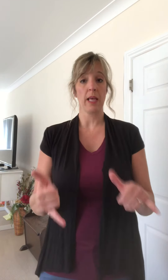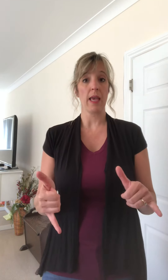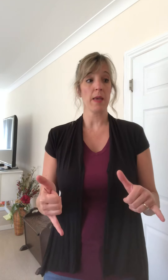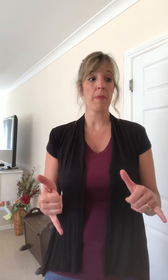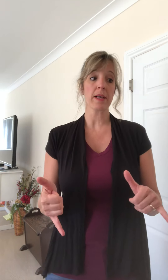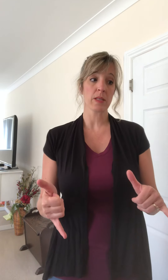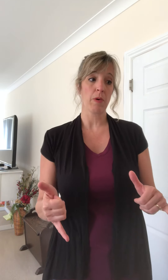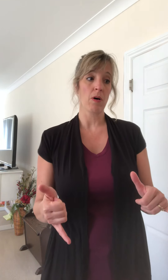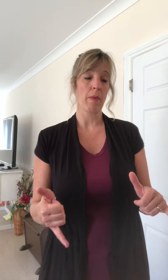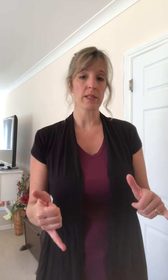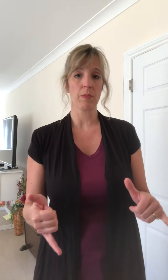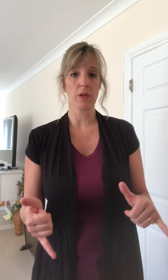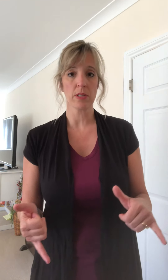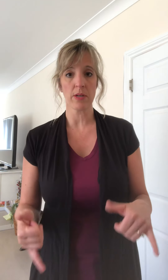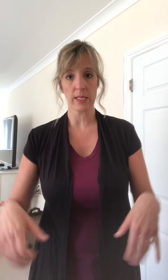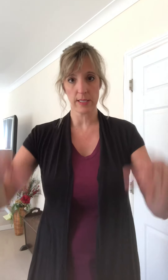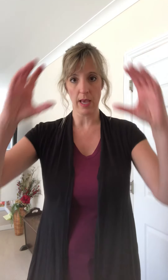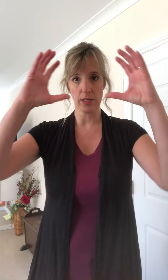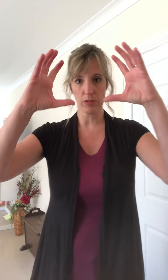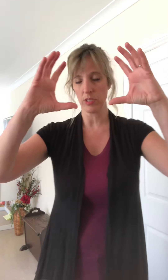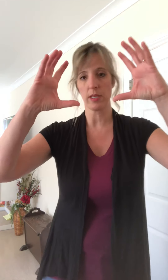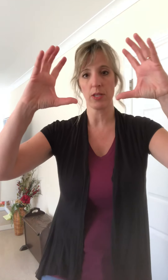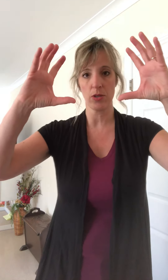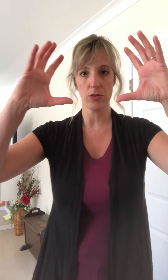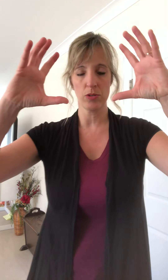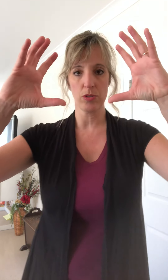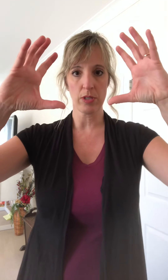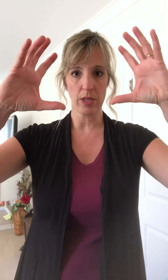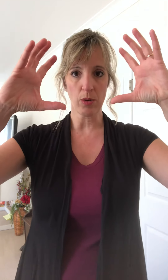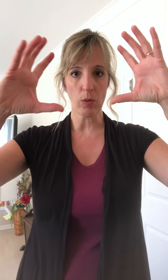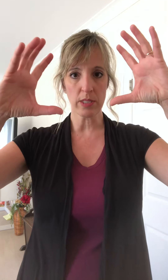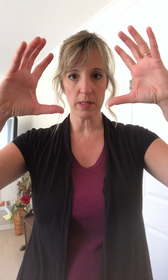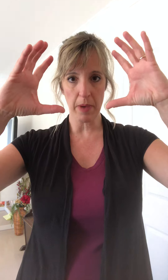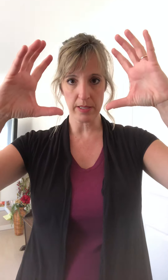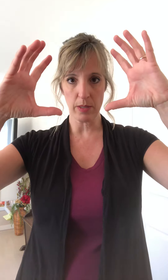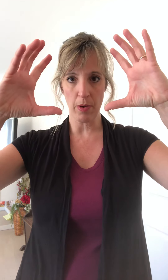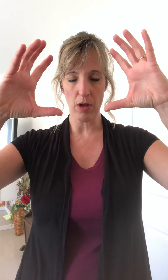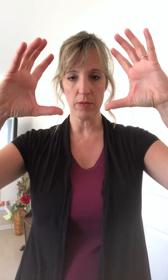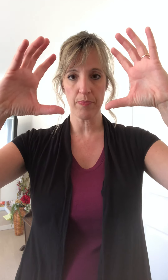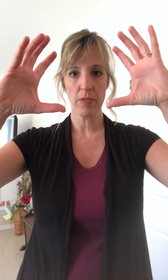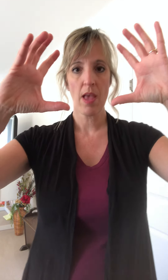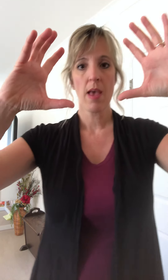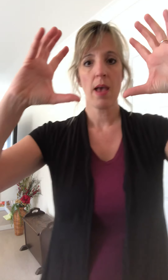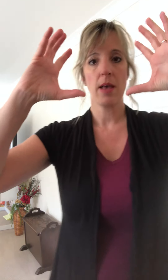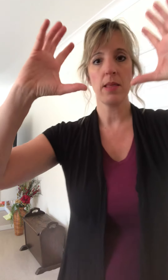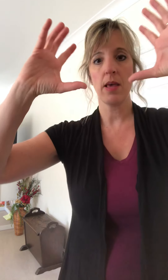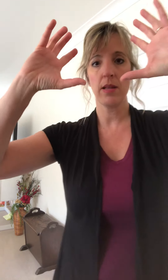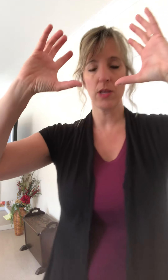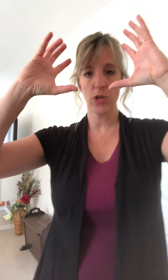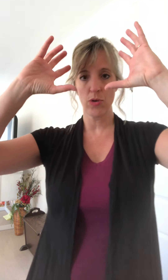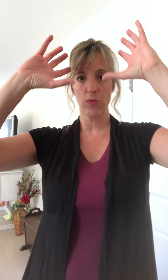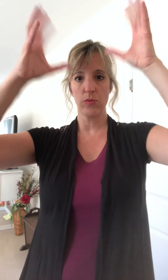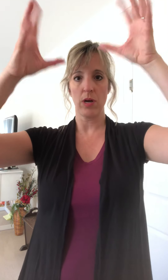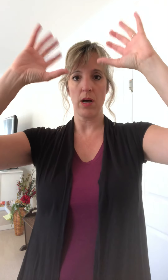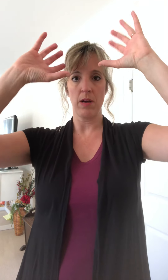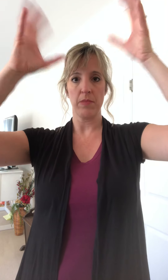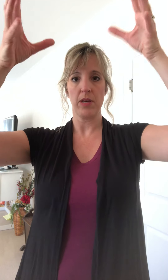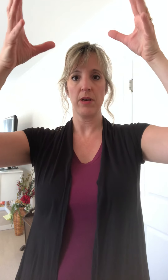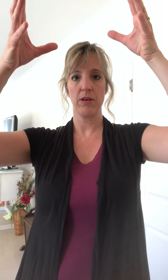play basketball? Basketball is our next sign. So it's like you do it like you're holding the basketball, and then you